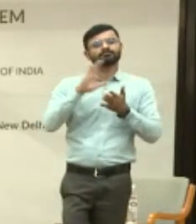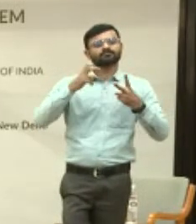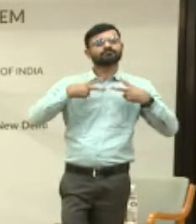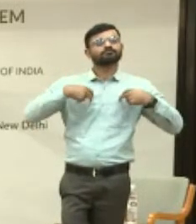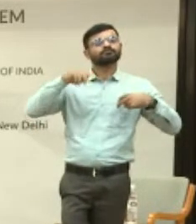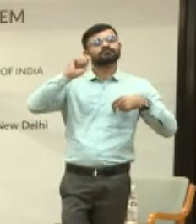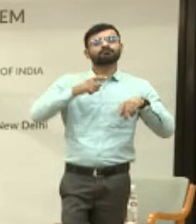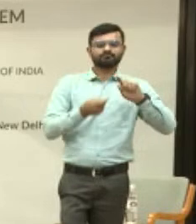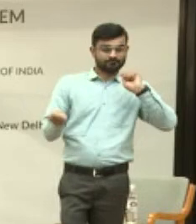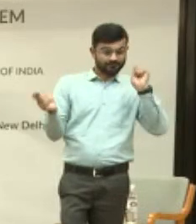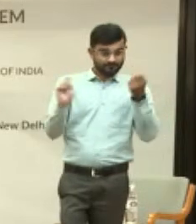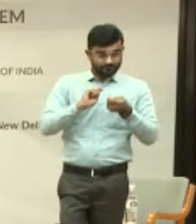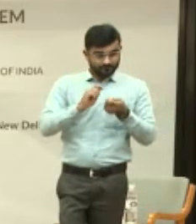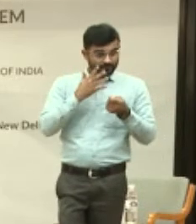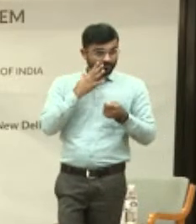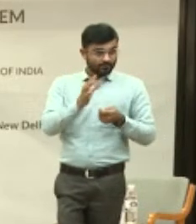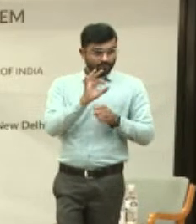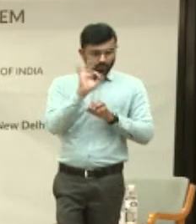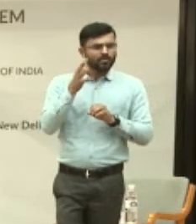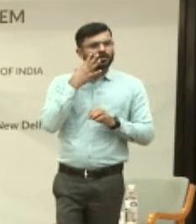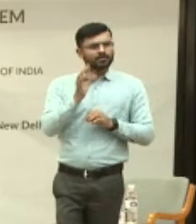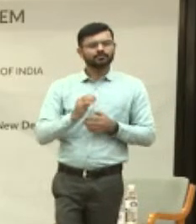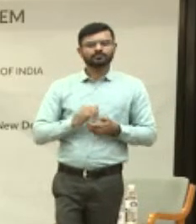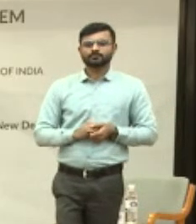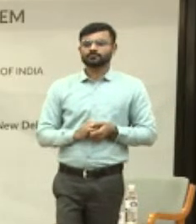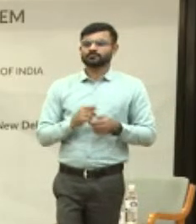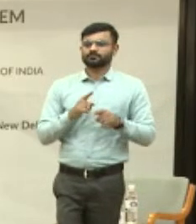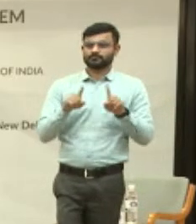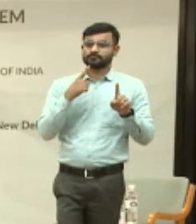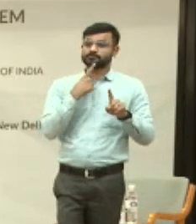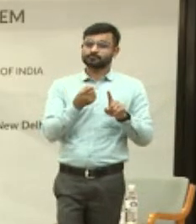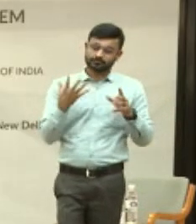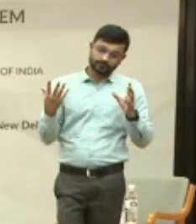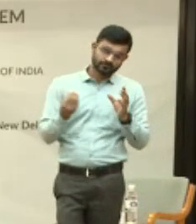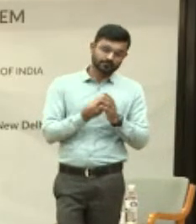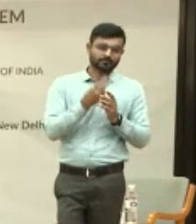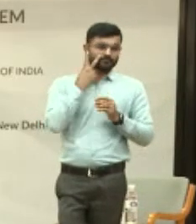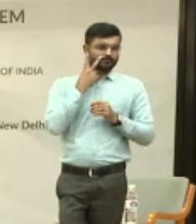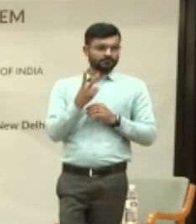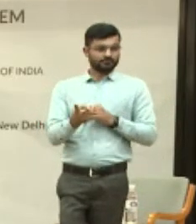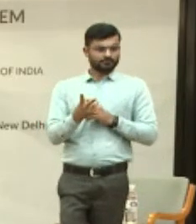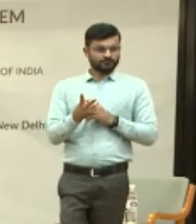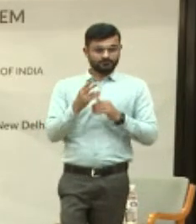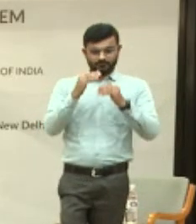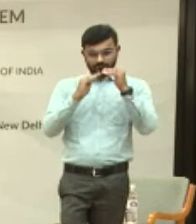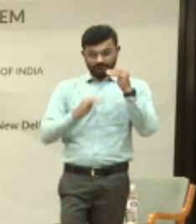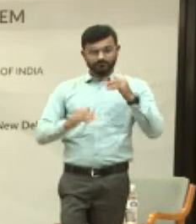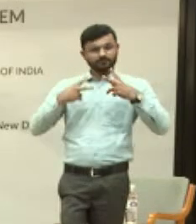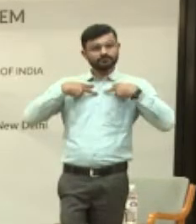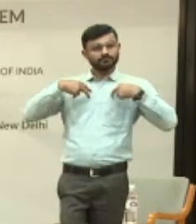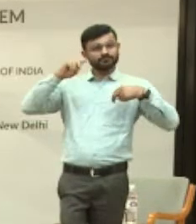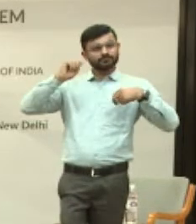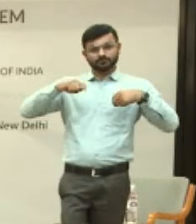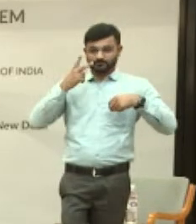that those changes are unimportant, but I'm saying we should also look at the lower courts.